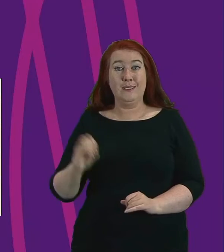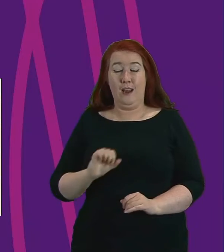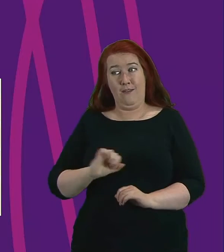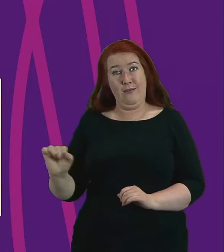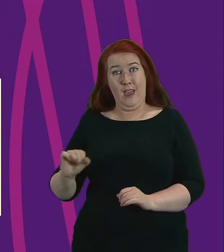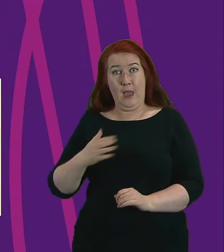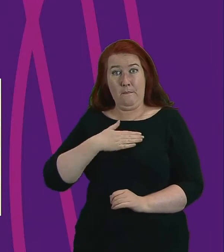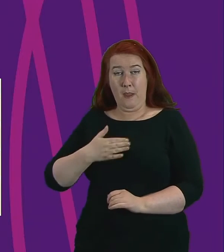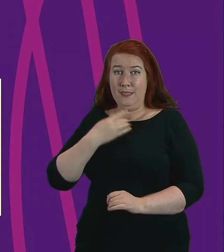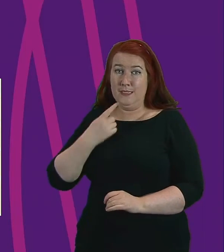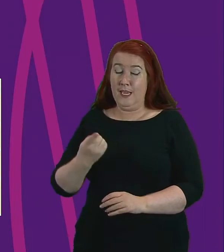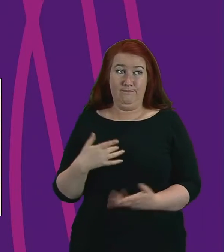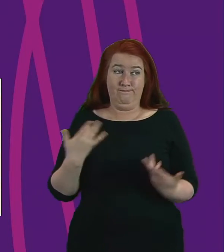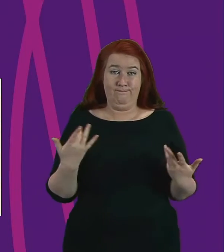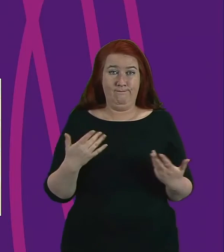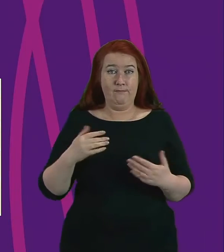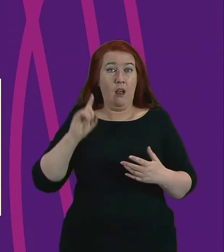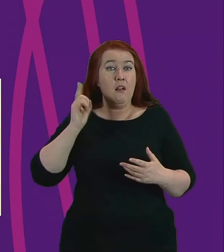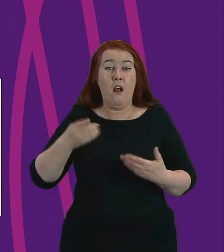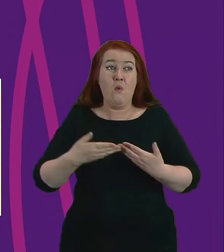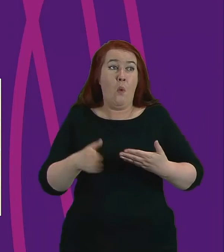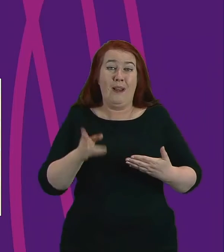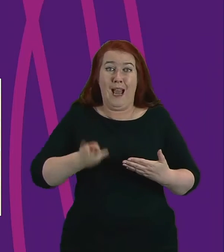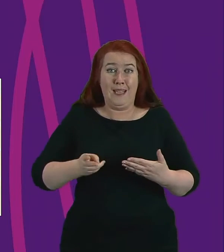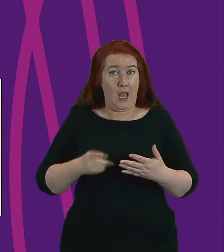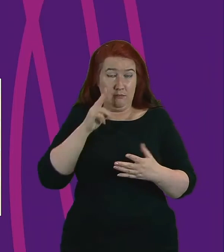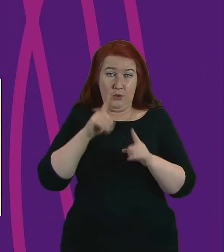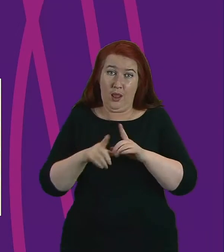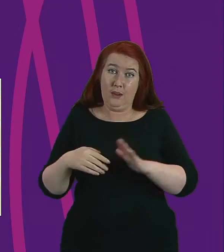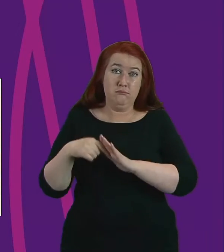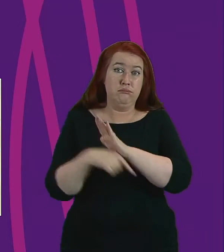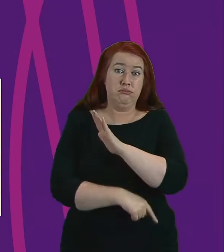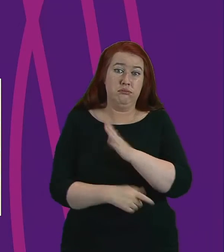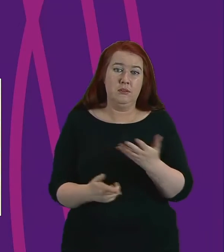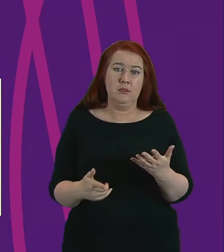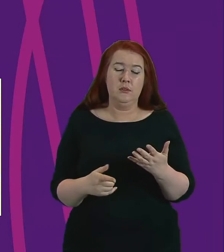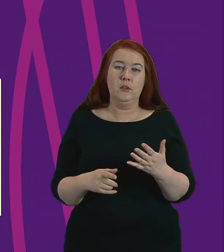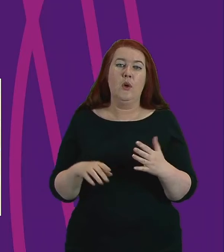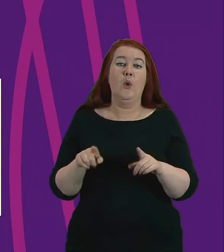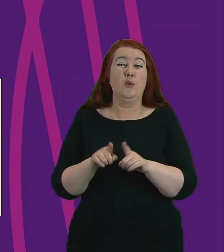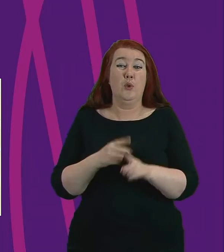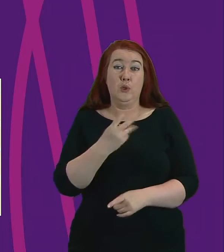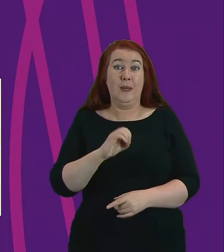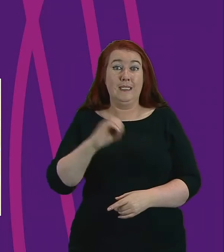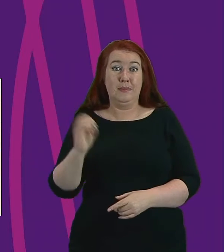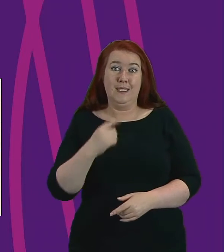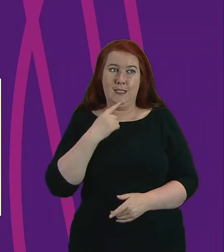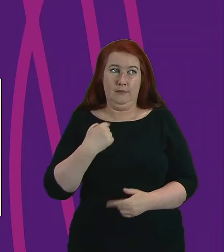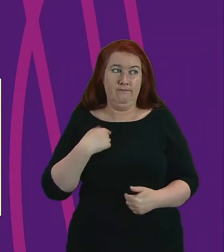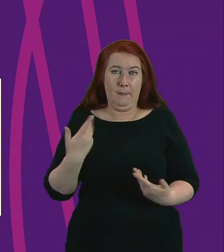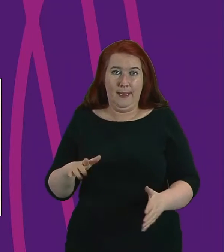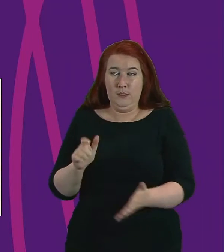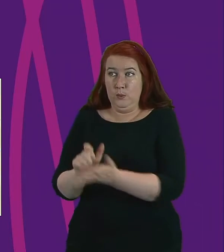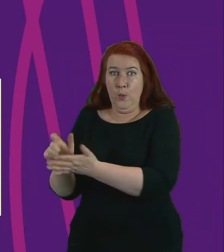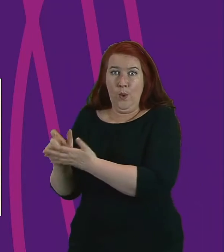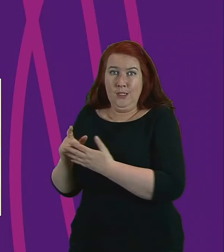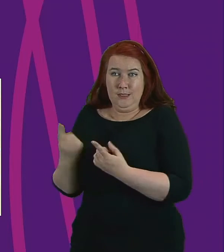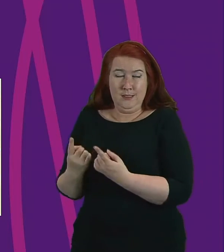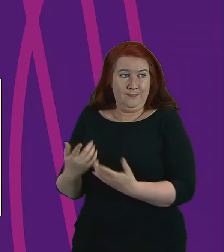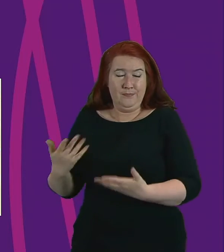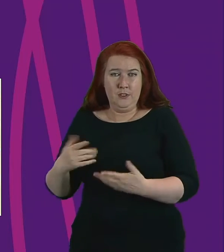result of the crisis. They've also said that 1 in 5 business owners reported that they've sold assets or struggled to make commercial mortgage or rent